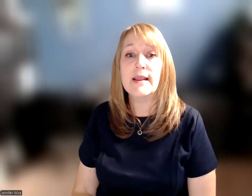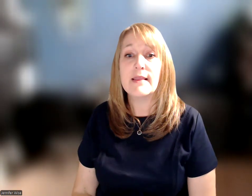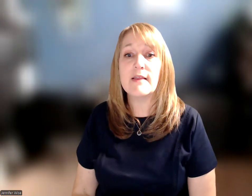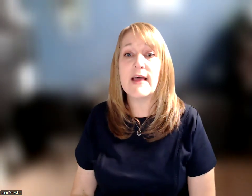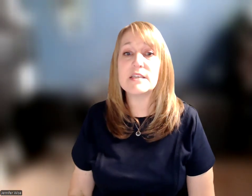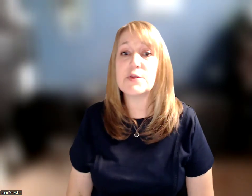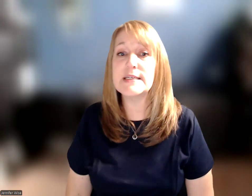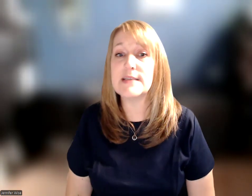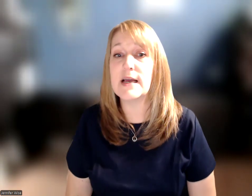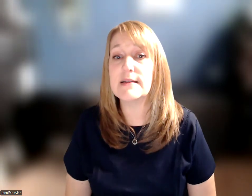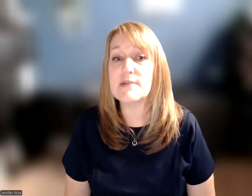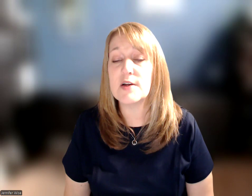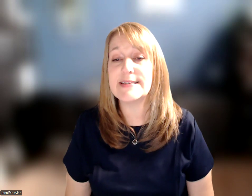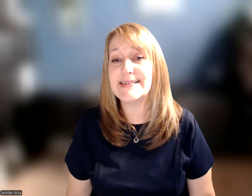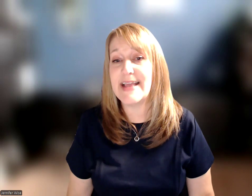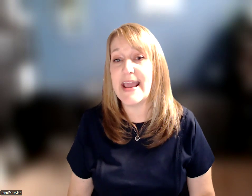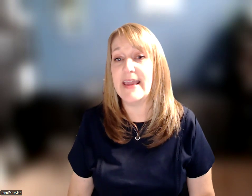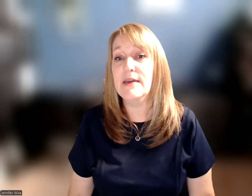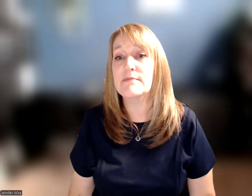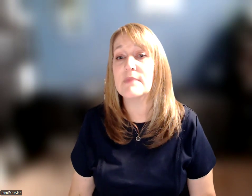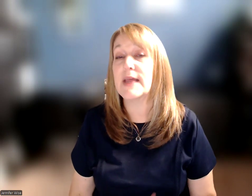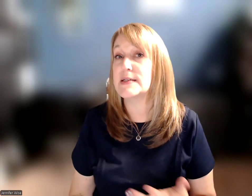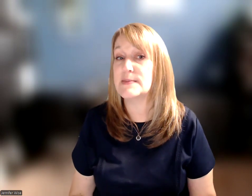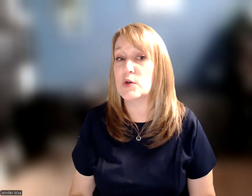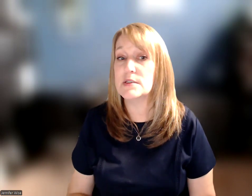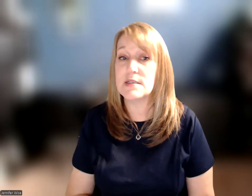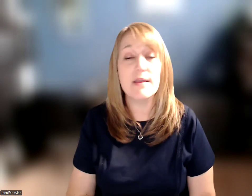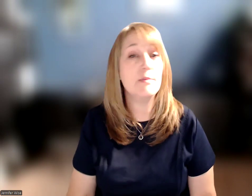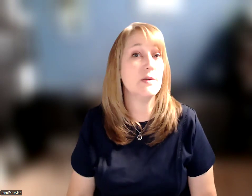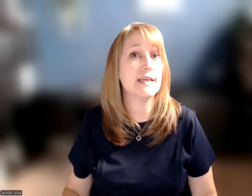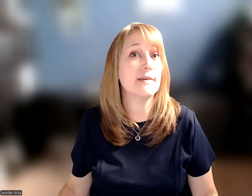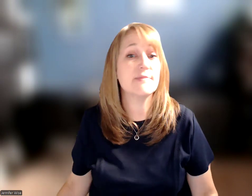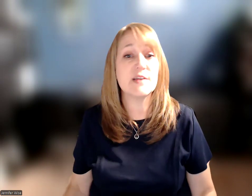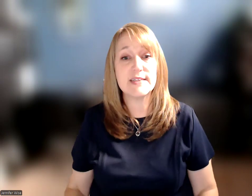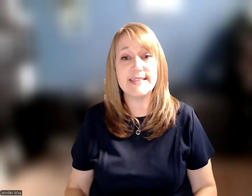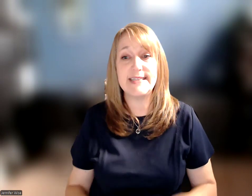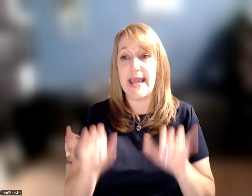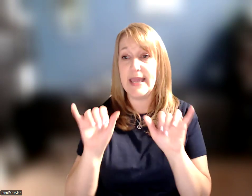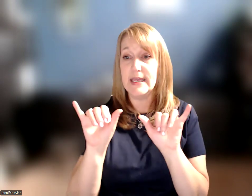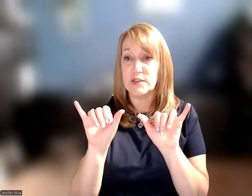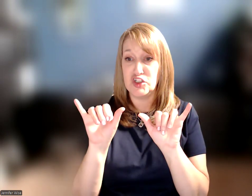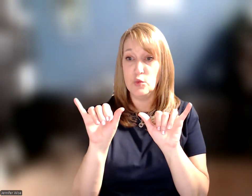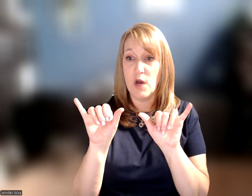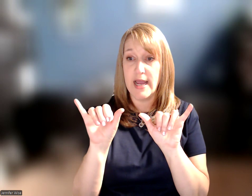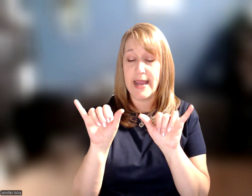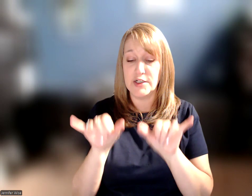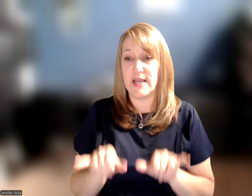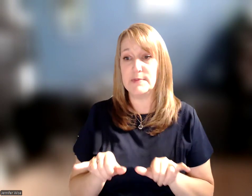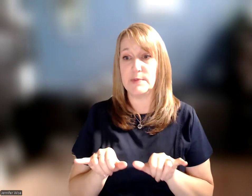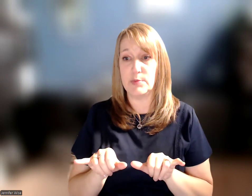The last three signs are stay, and then sports, and then music. So stay is two Y hand shapes, but you push